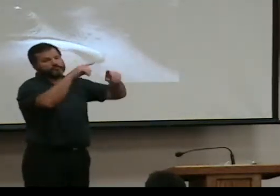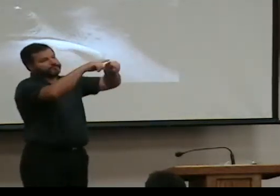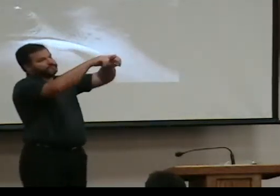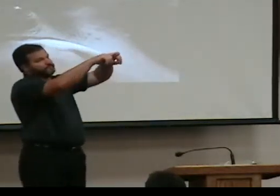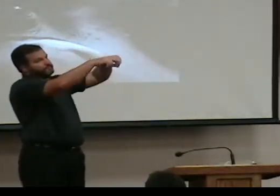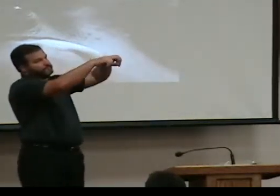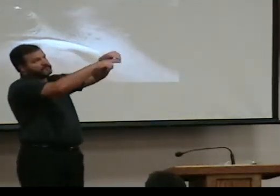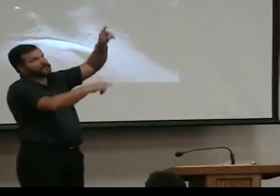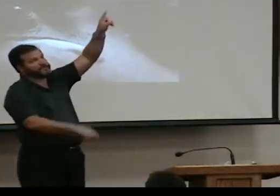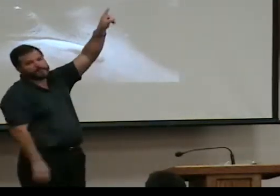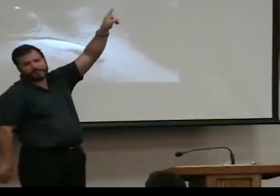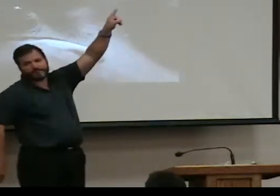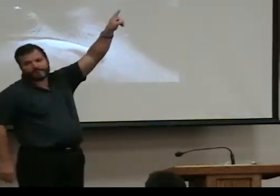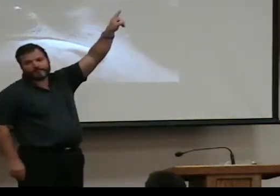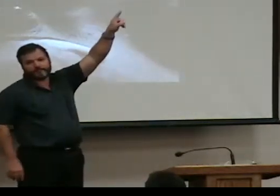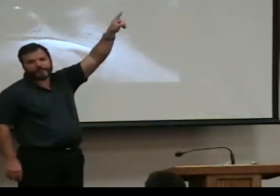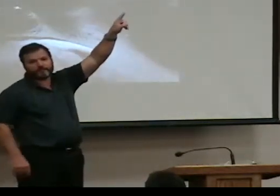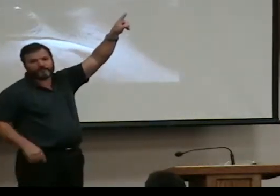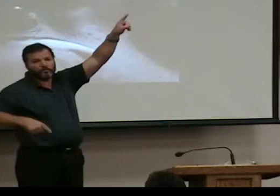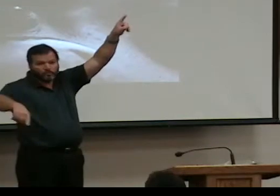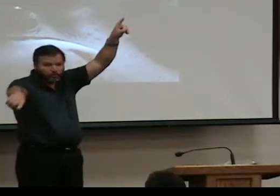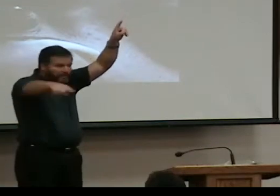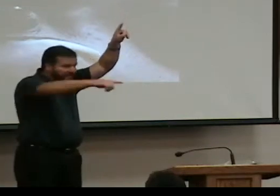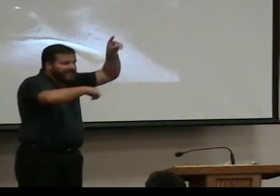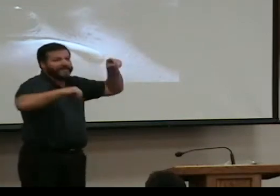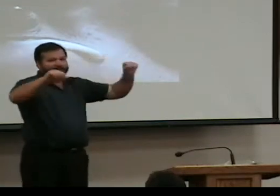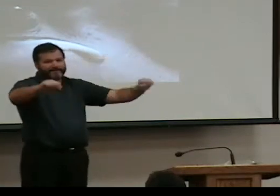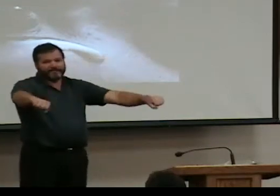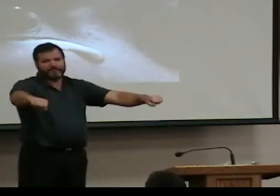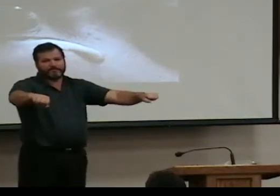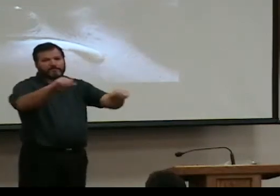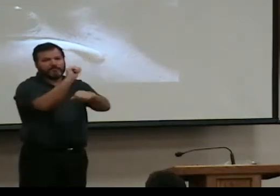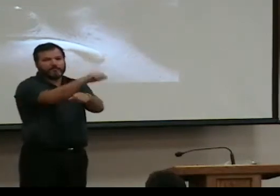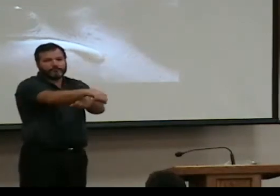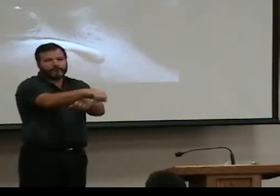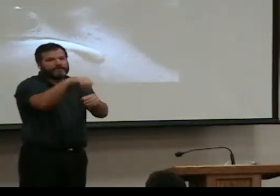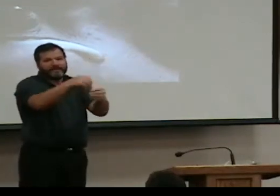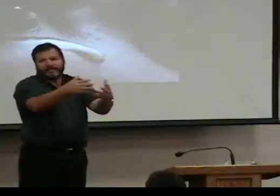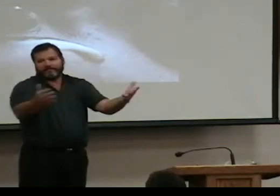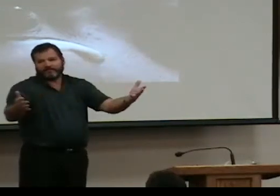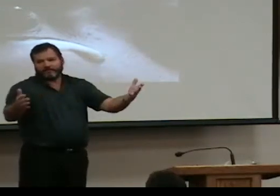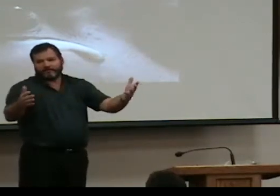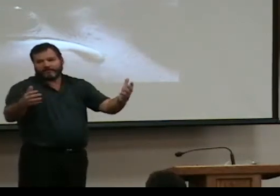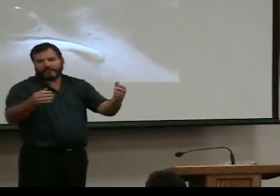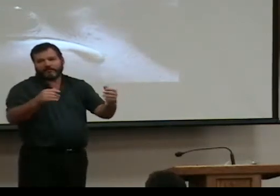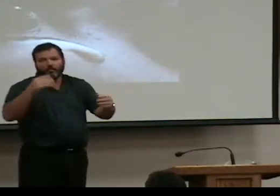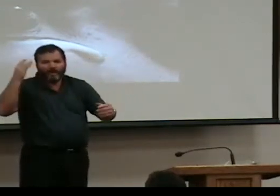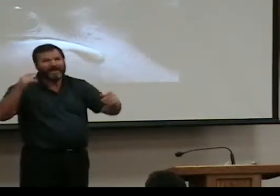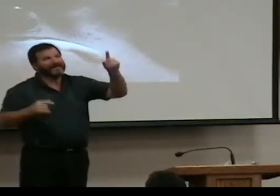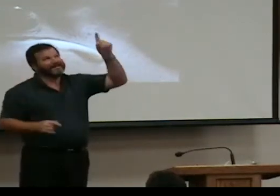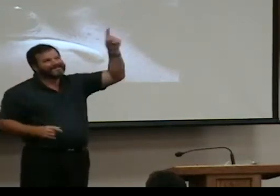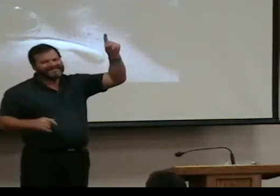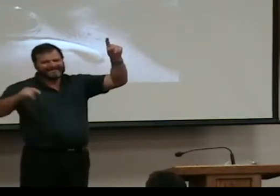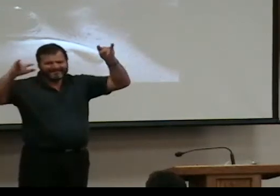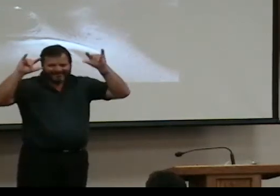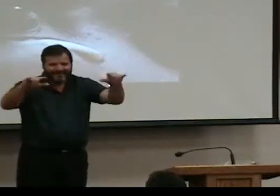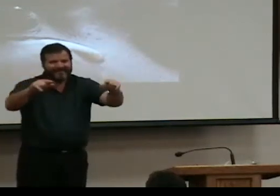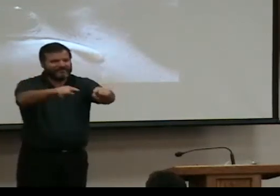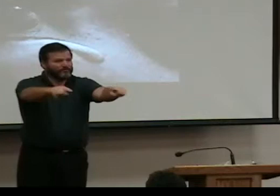I learned to depend upon him. You can learn to depend. You can overcome anything. Why? He is